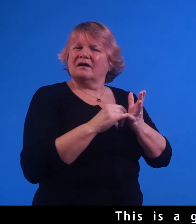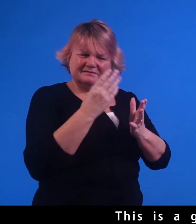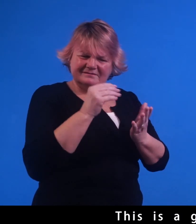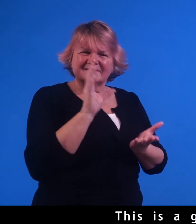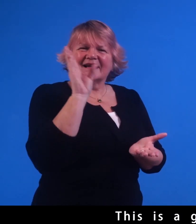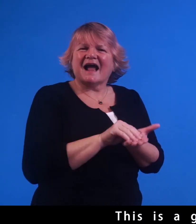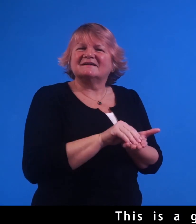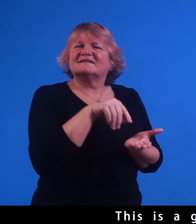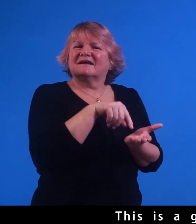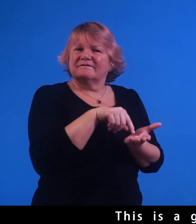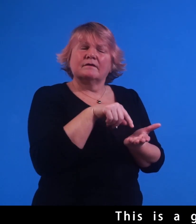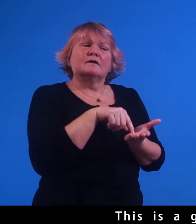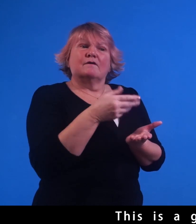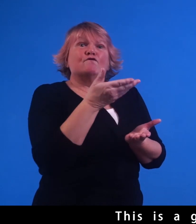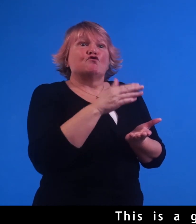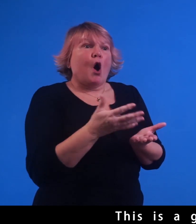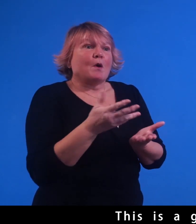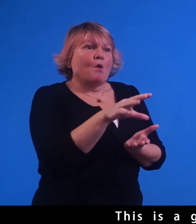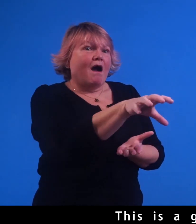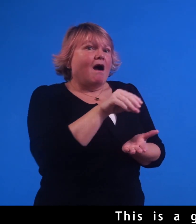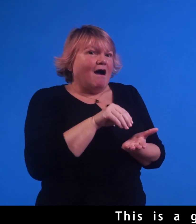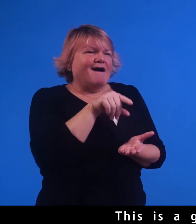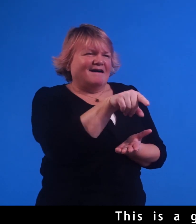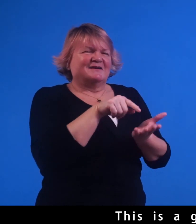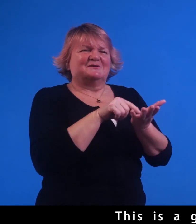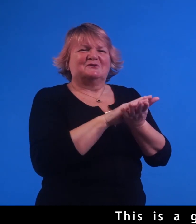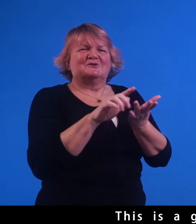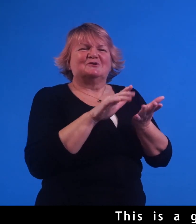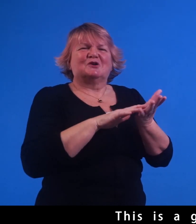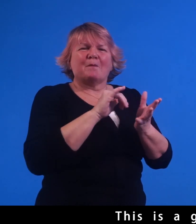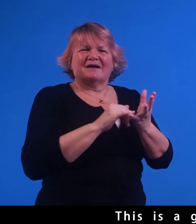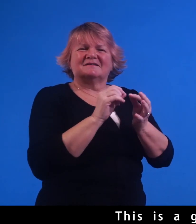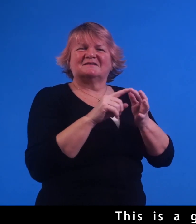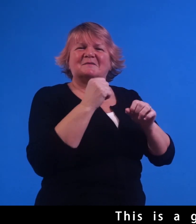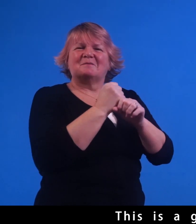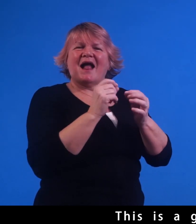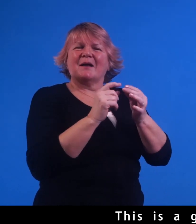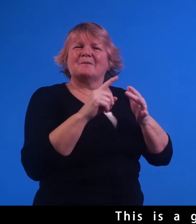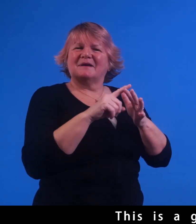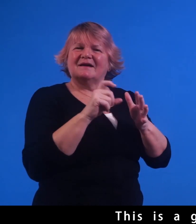This is a glass negative from the Thomas Begbie Cavai collection.